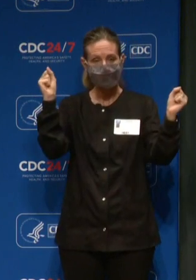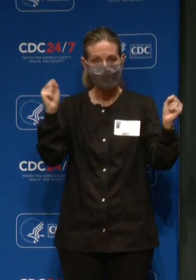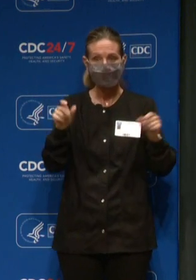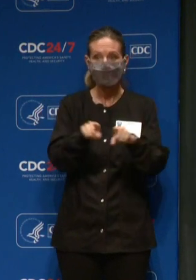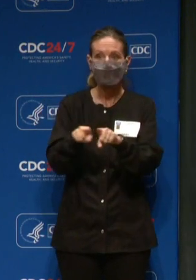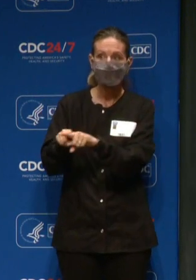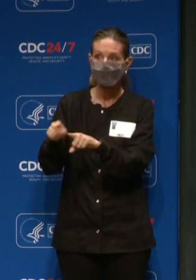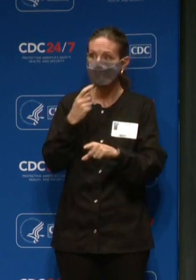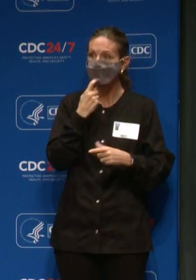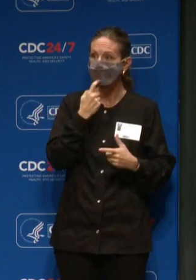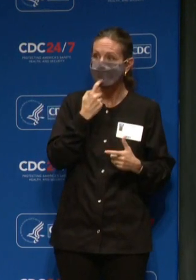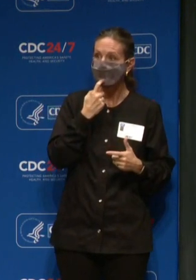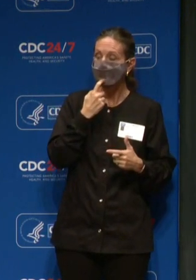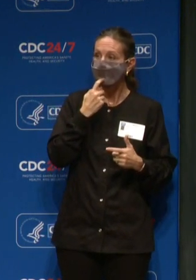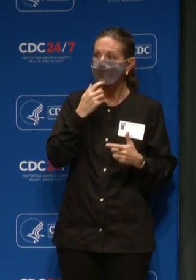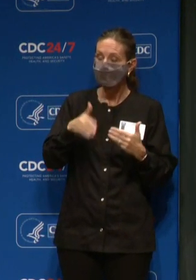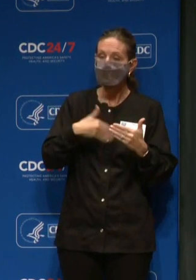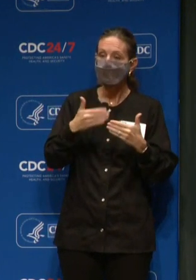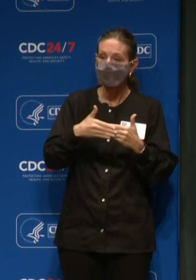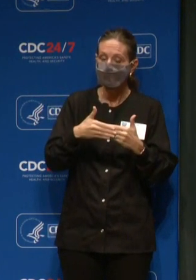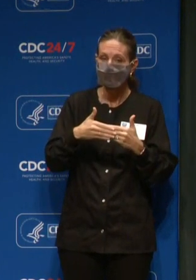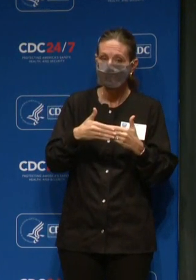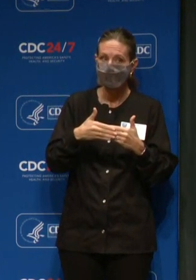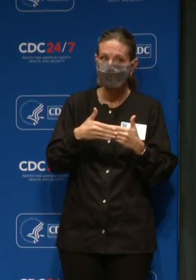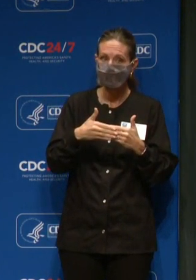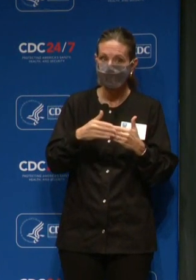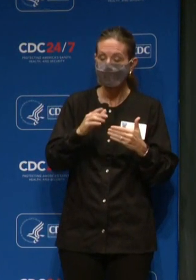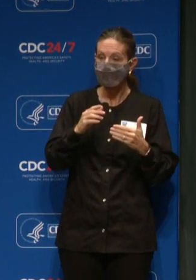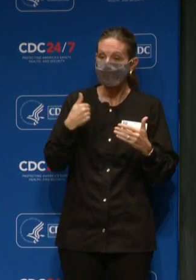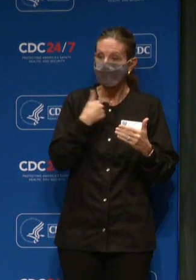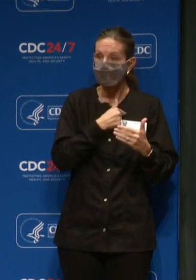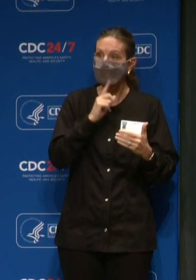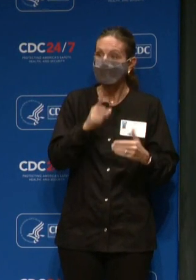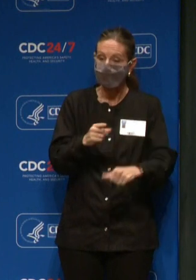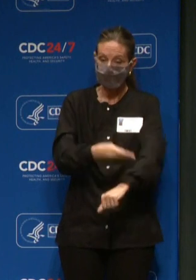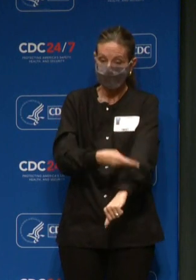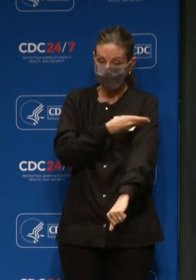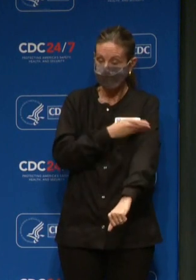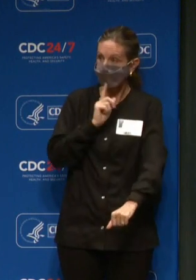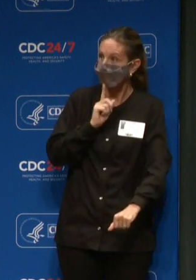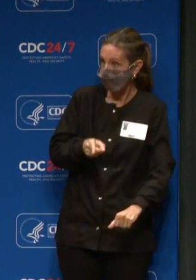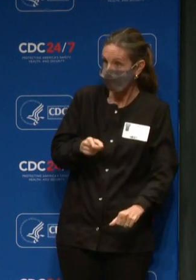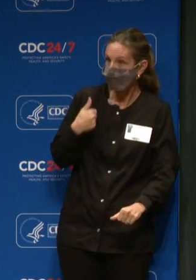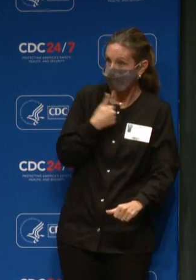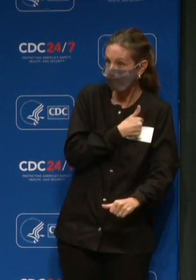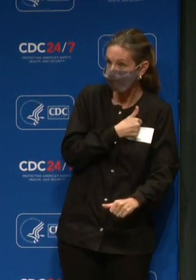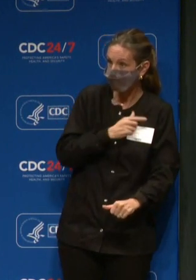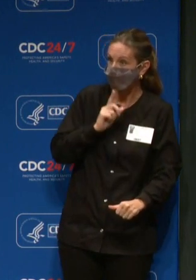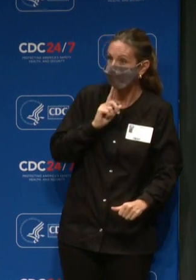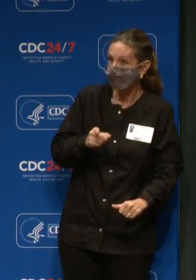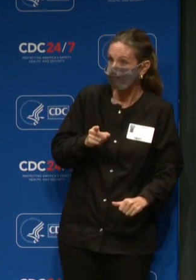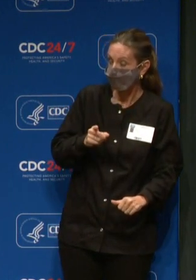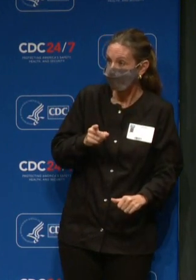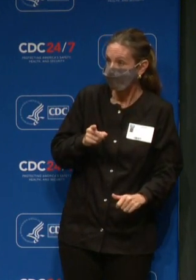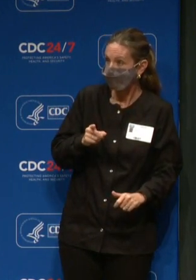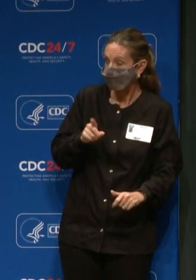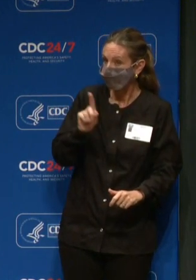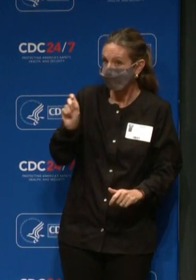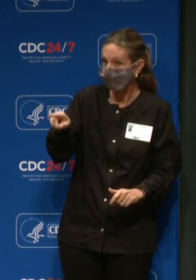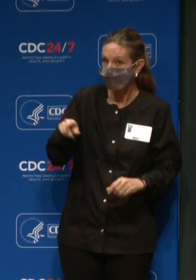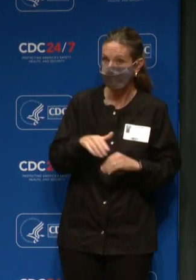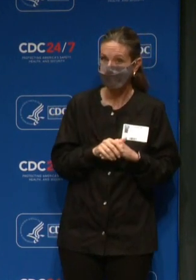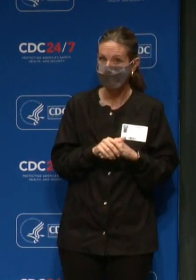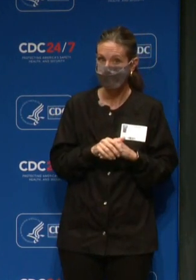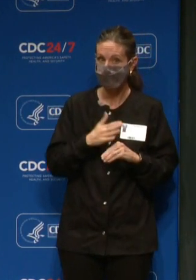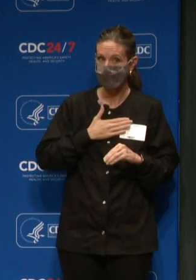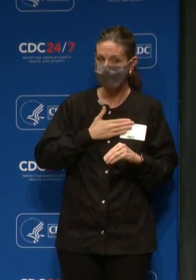corner. In simple English, sir, are we rounding the corner, and are these rallies a good idea? And the second part of